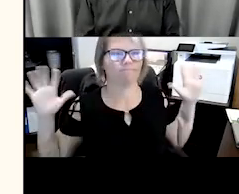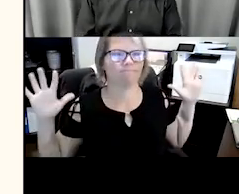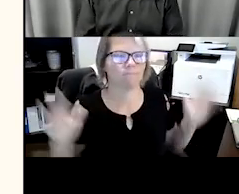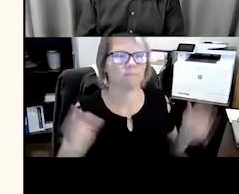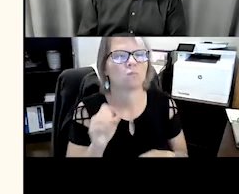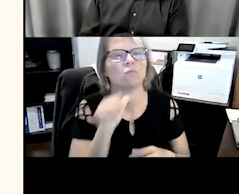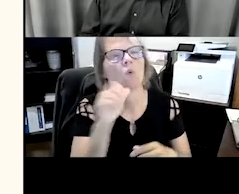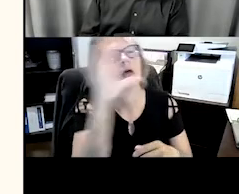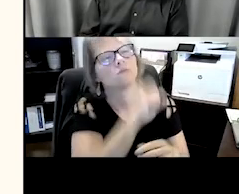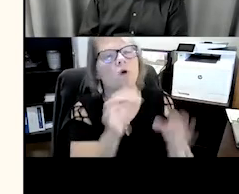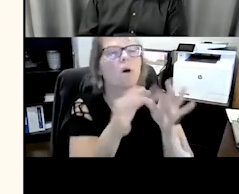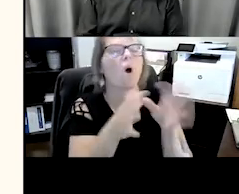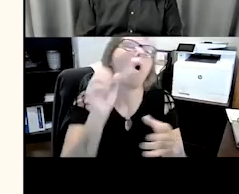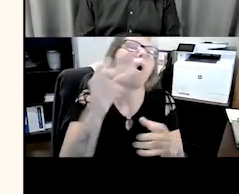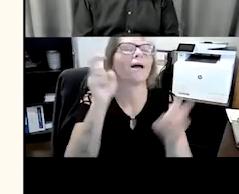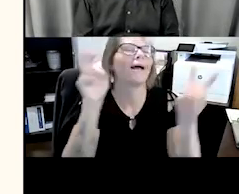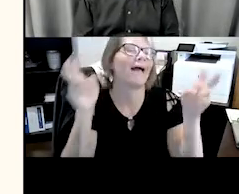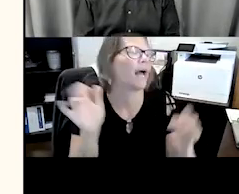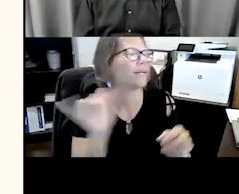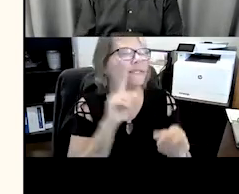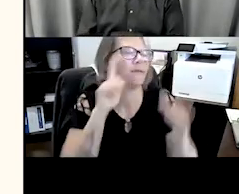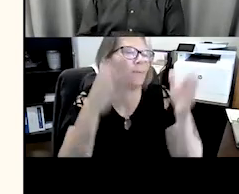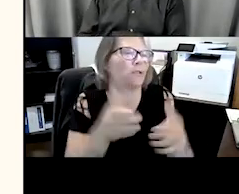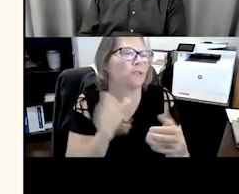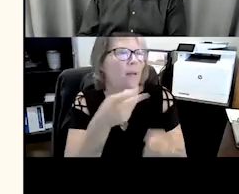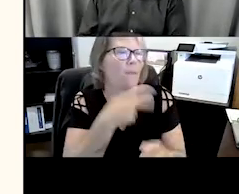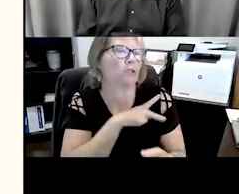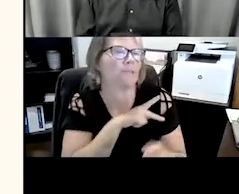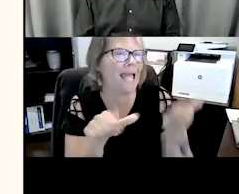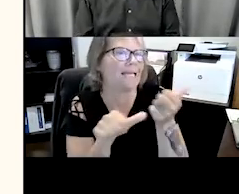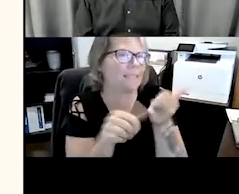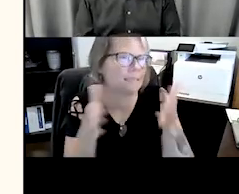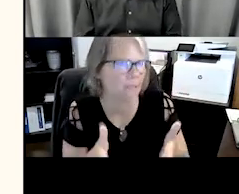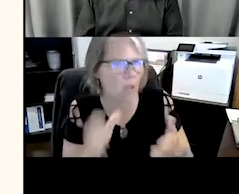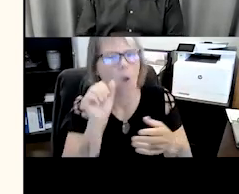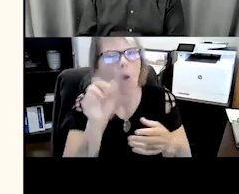not follow that code of ethics. They may not follow that confidentiality.